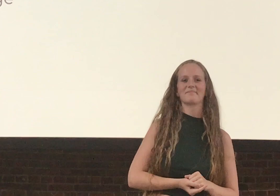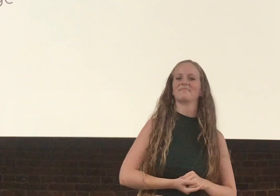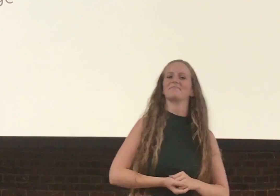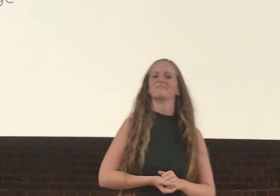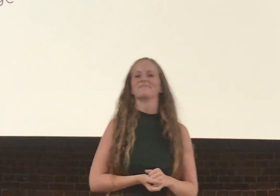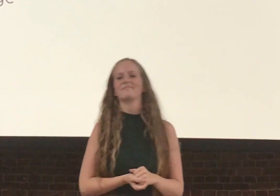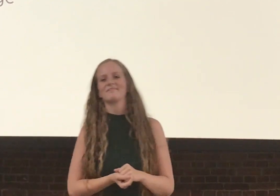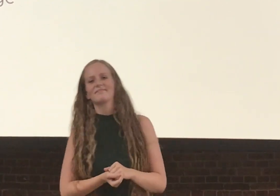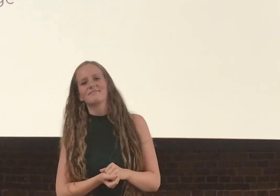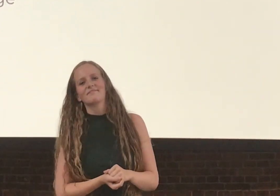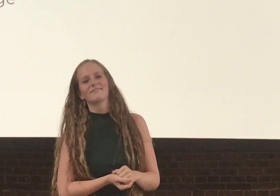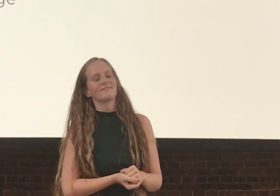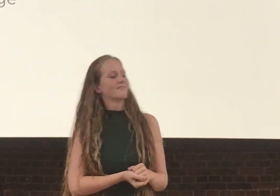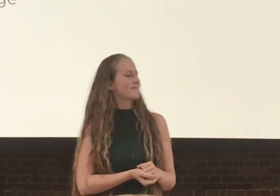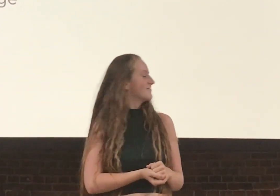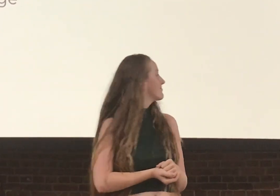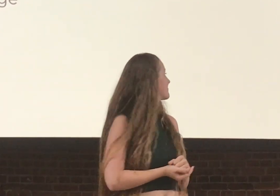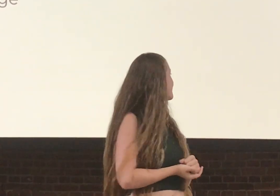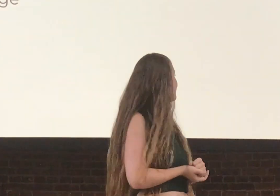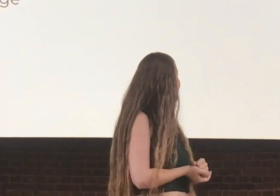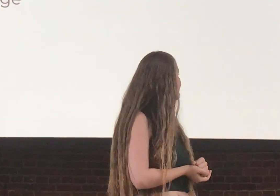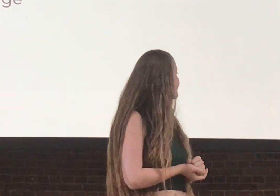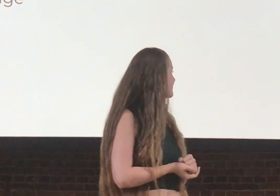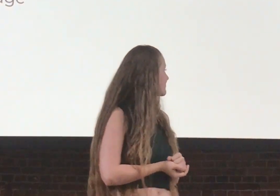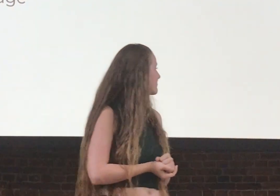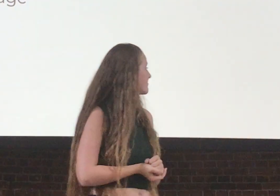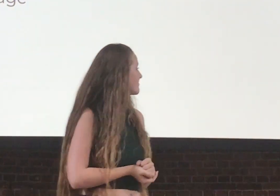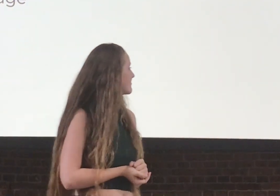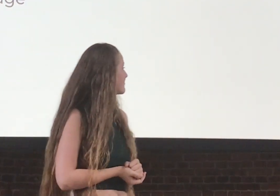come by our demo table at the end of these presentations.